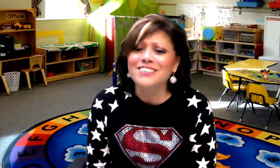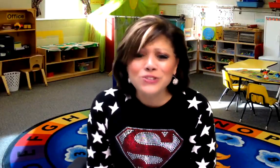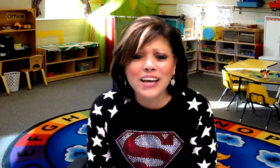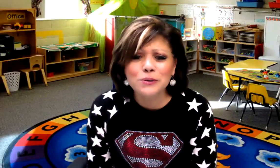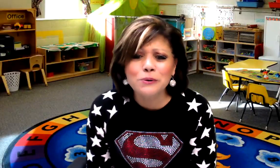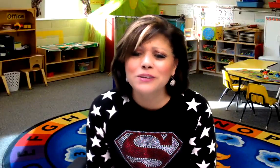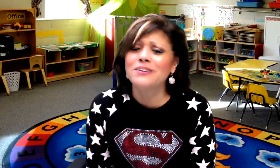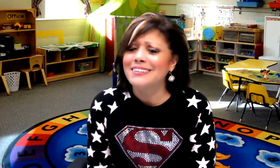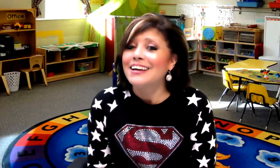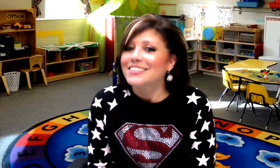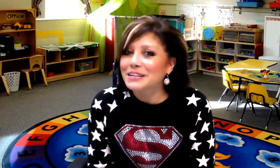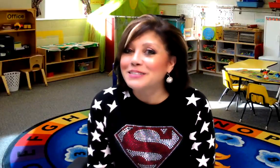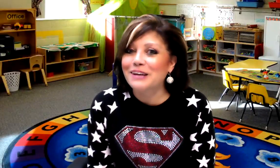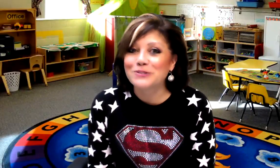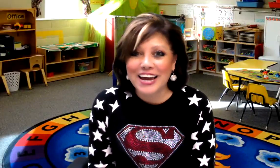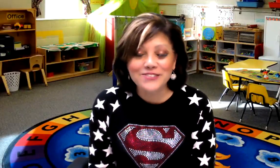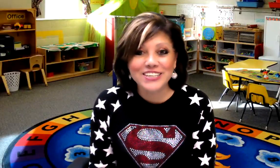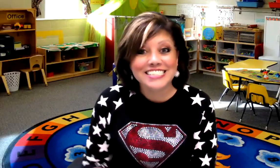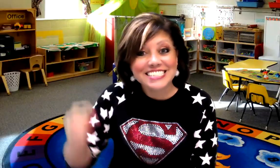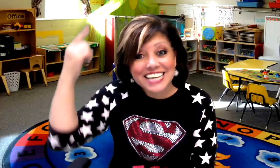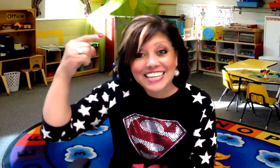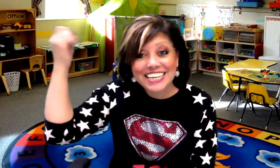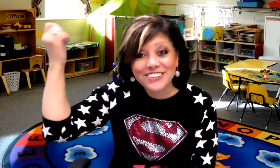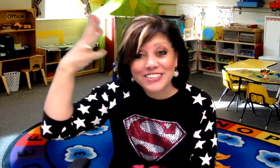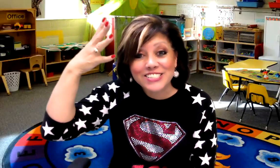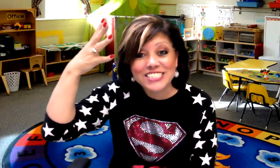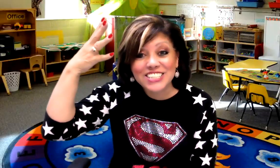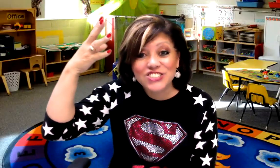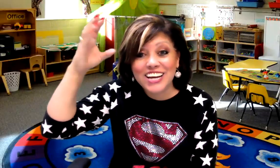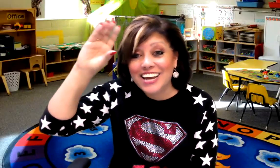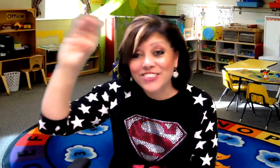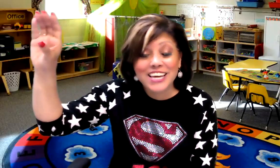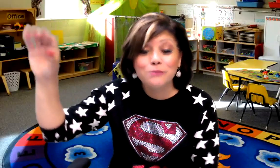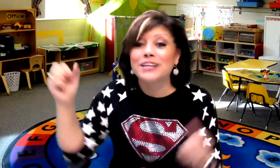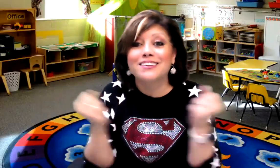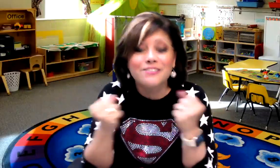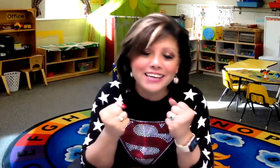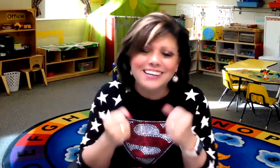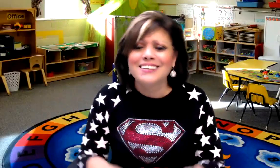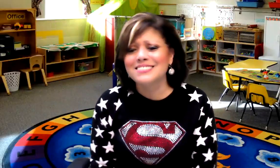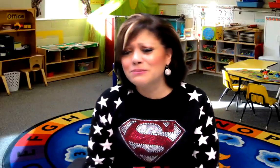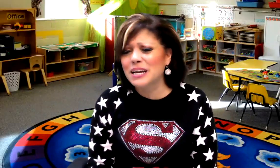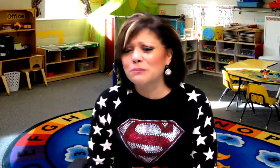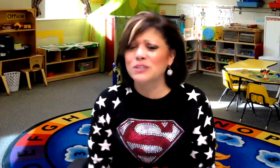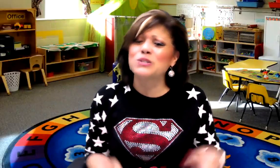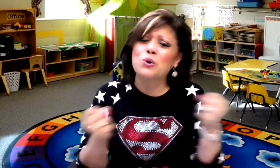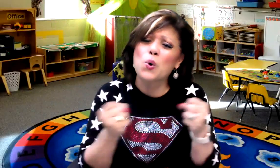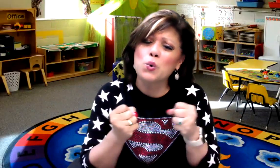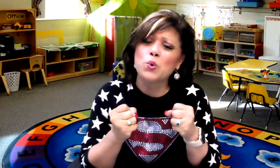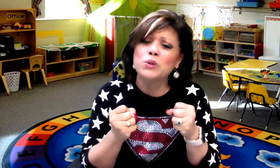you like the weather? Sometimes, right? When it's sunny, when it's sunshine out there, we love it. Sometimes when it's cold